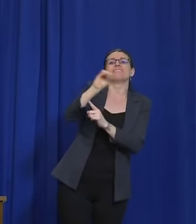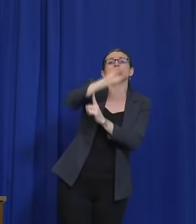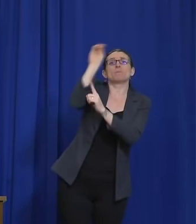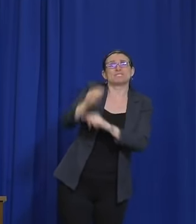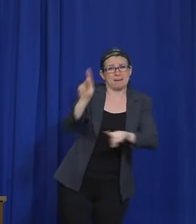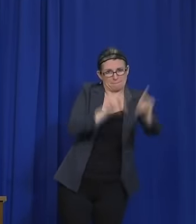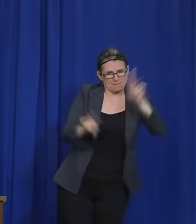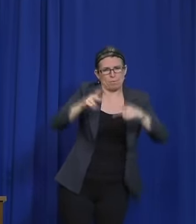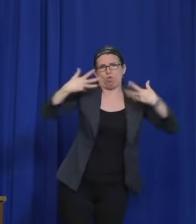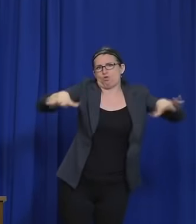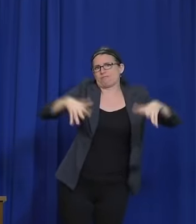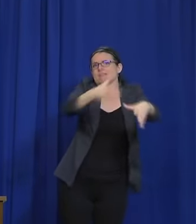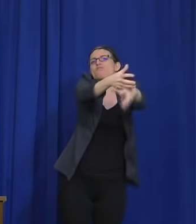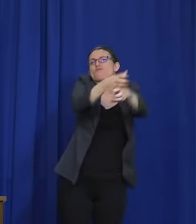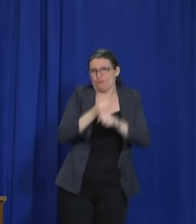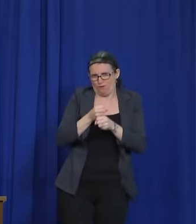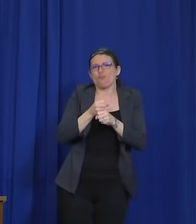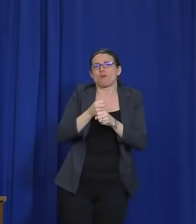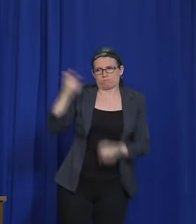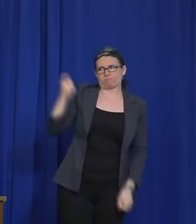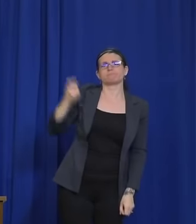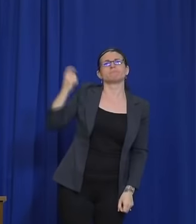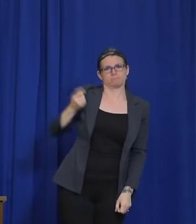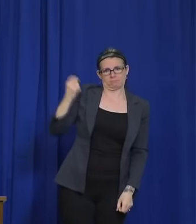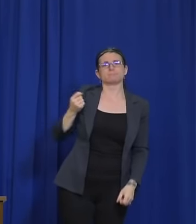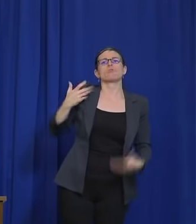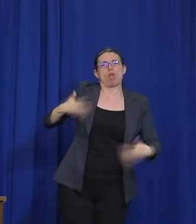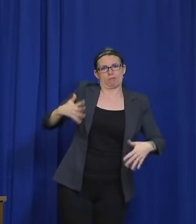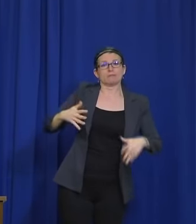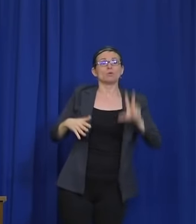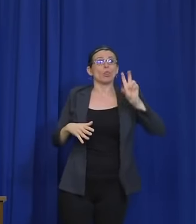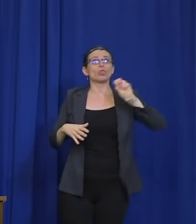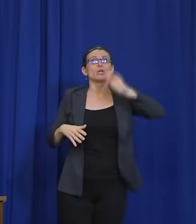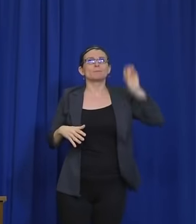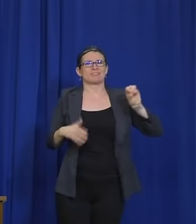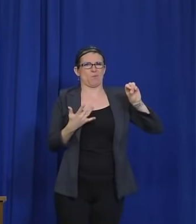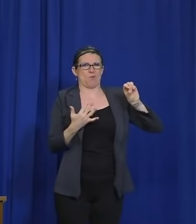added $600 weekly benefit authorized by Congress.